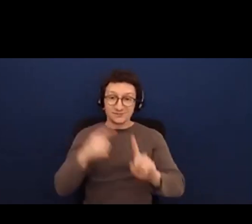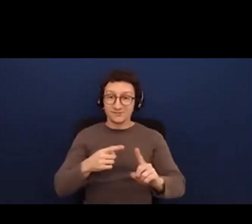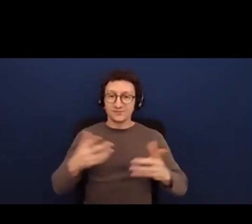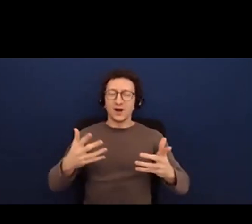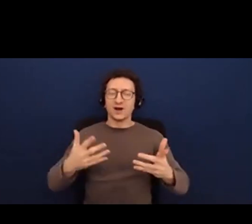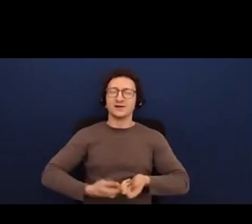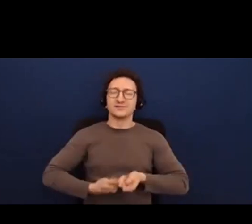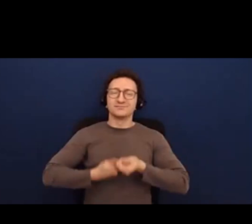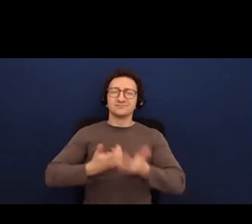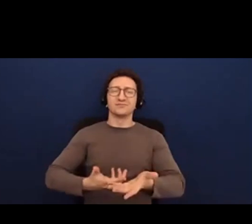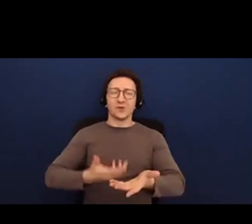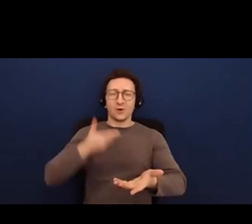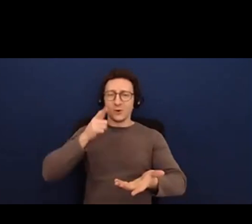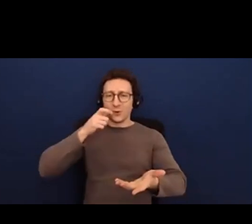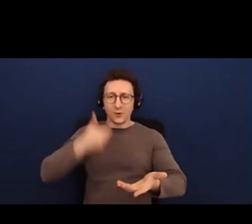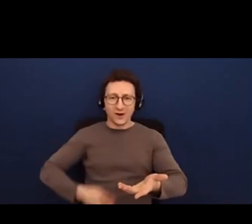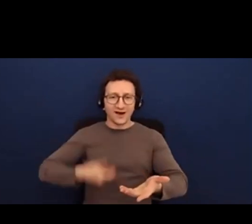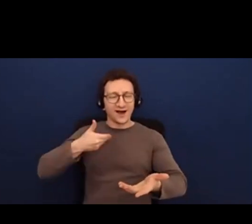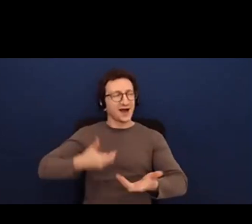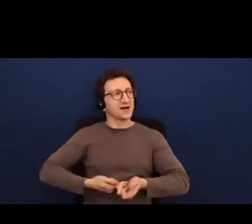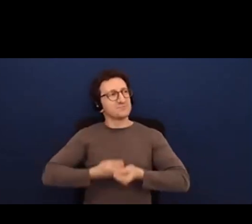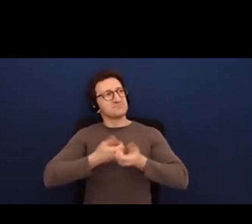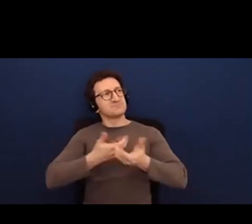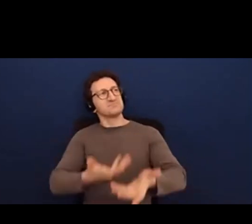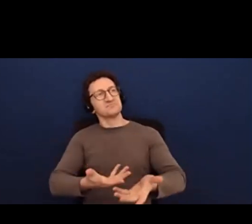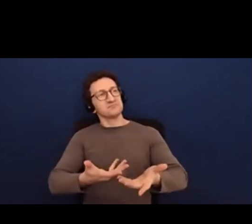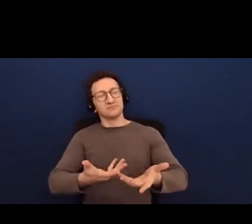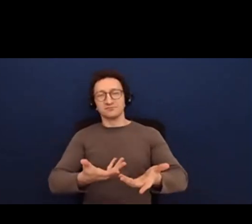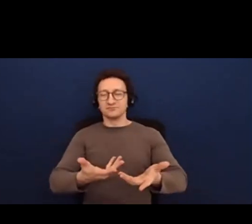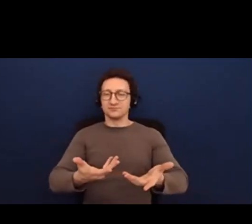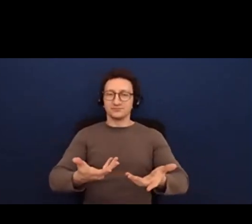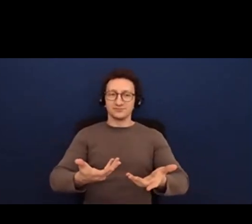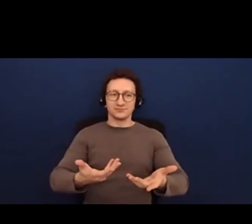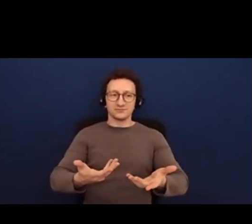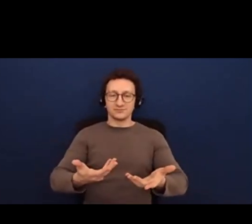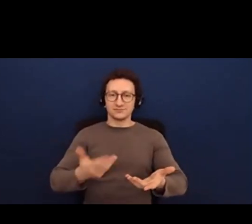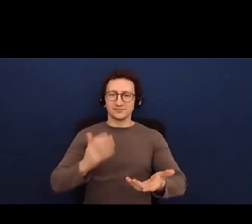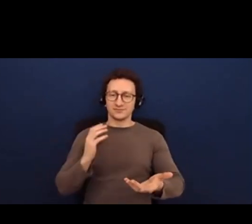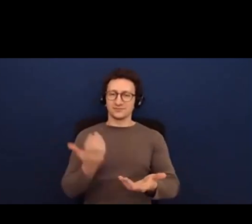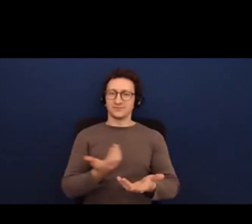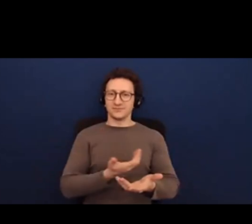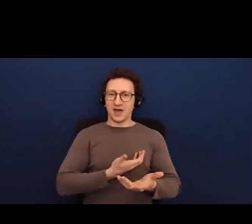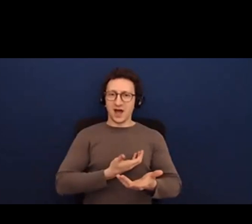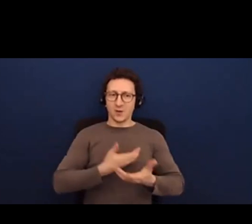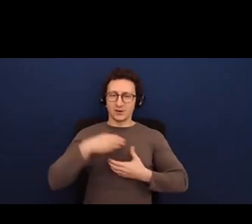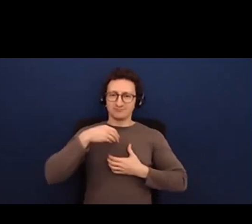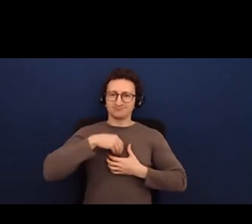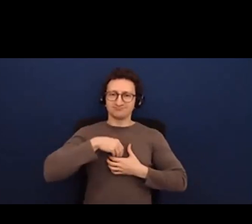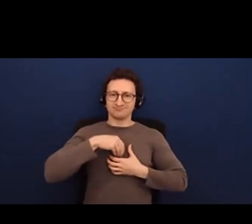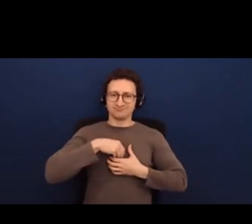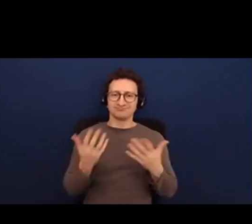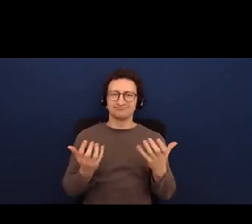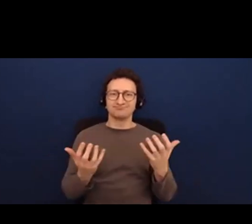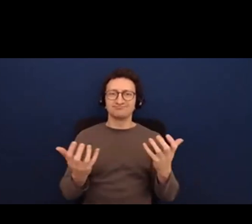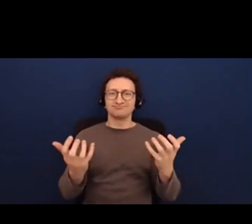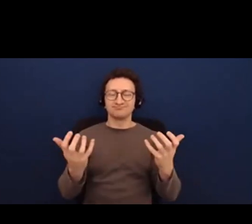to, I would say, to express one's Yetzer HaTov. I want to start a